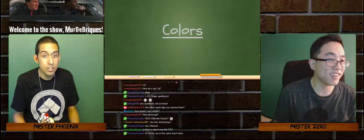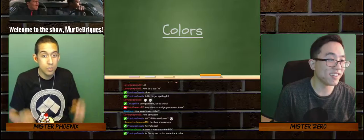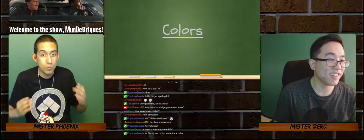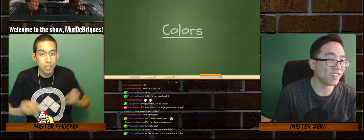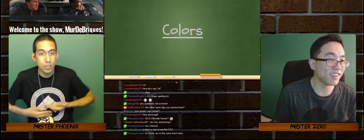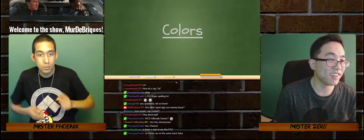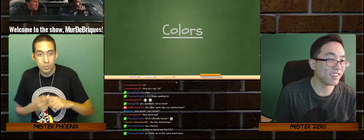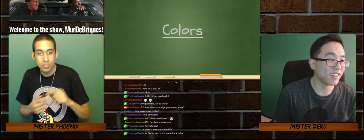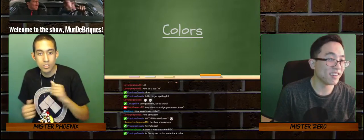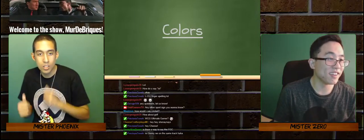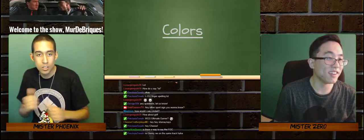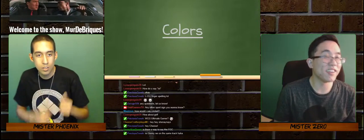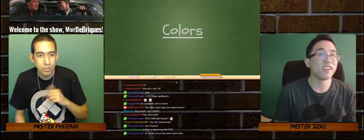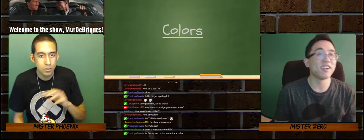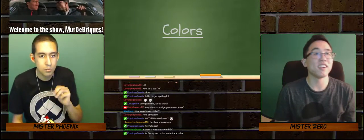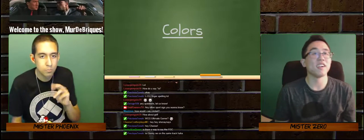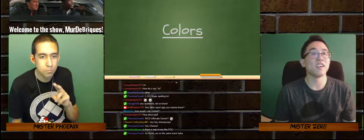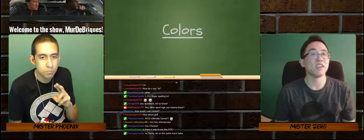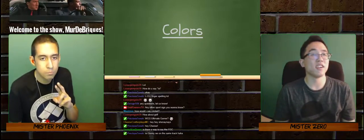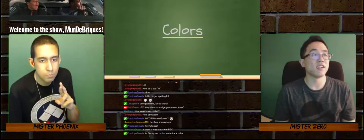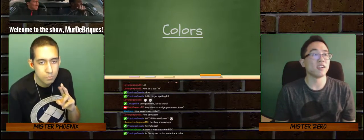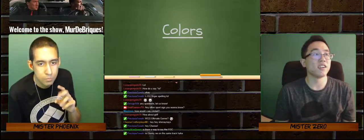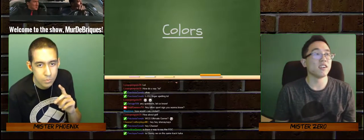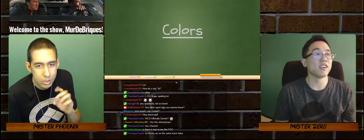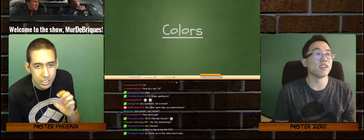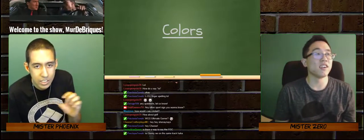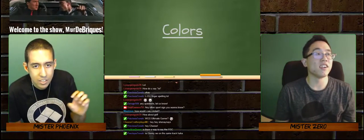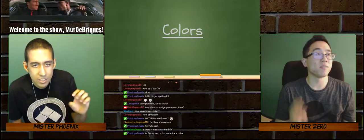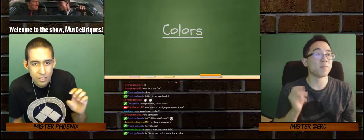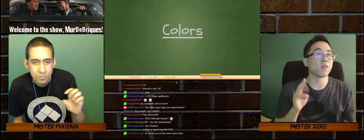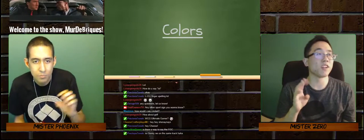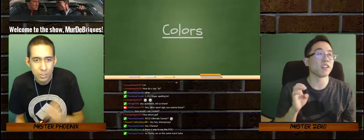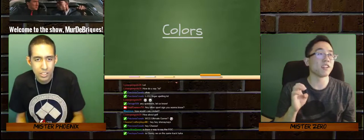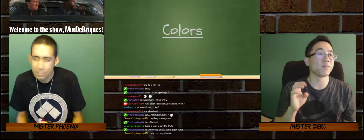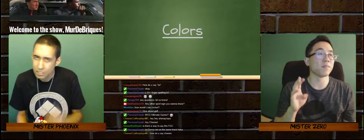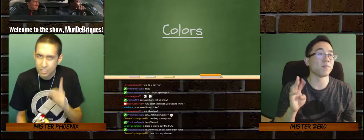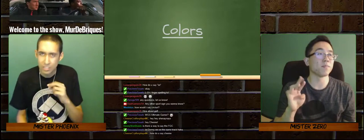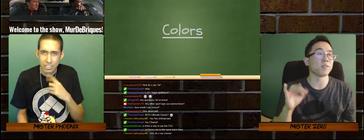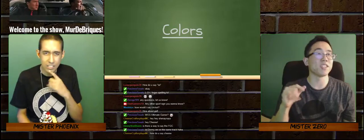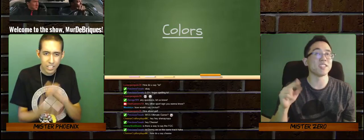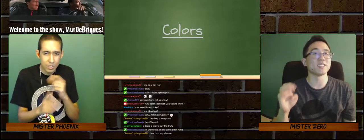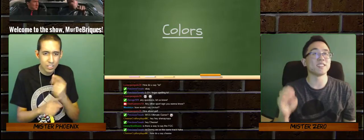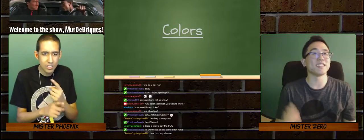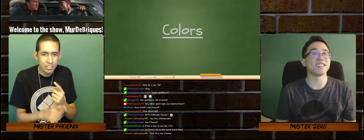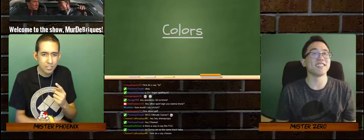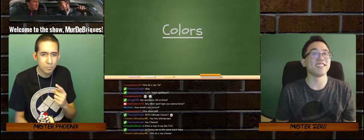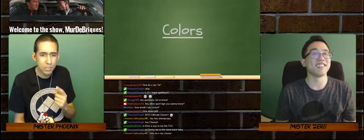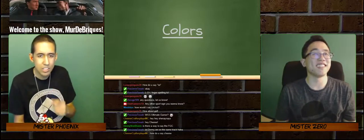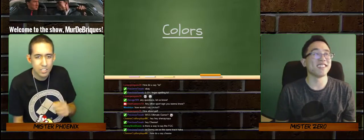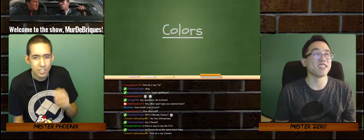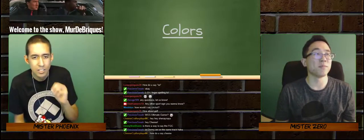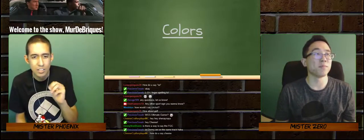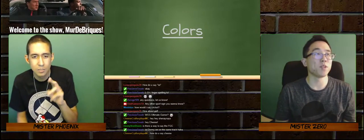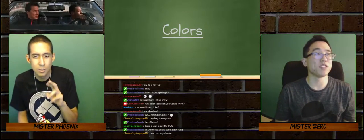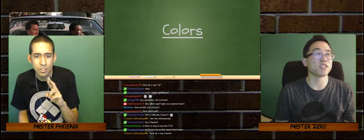Hey, welcome to the show. Verde? Verde? Did I say that right?